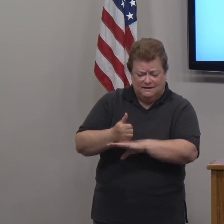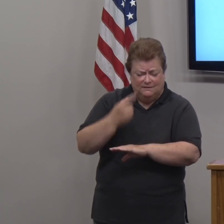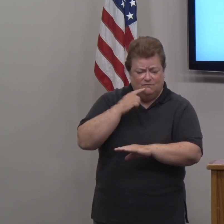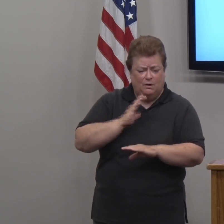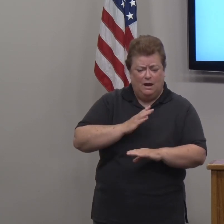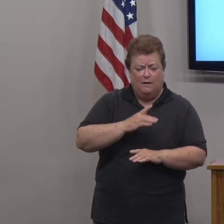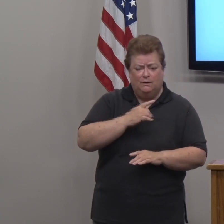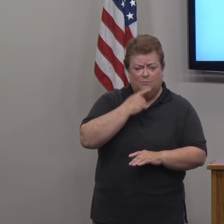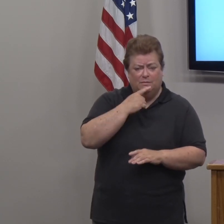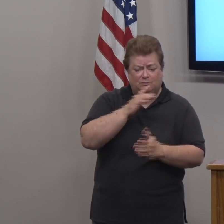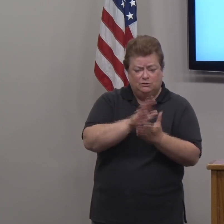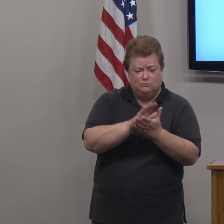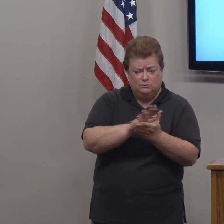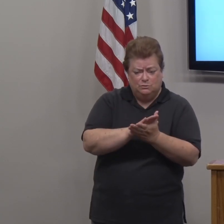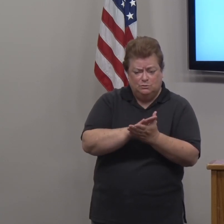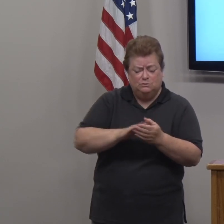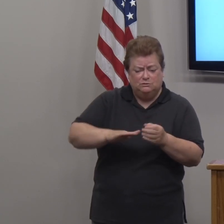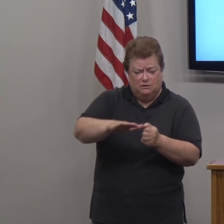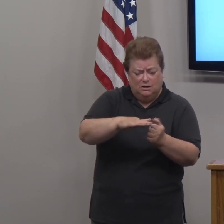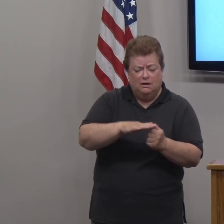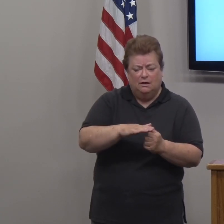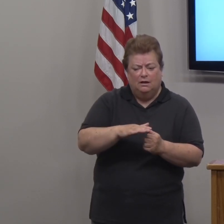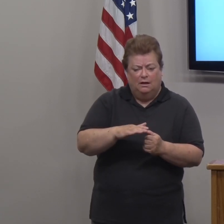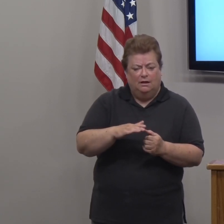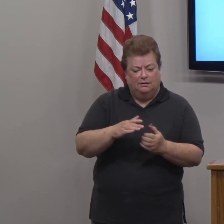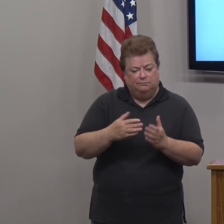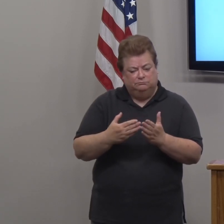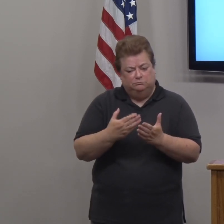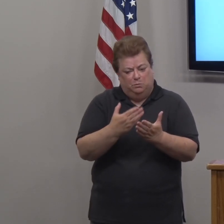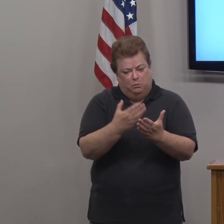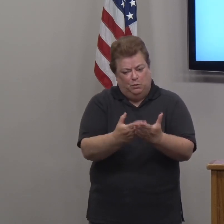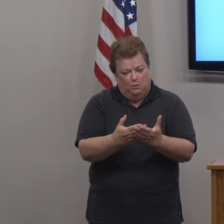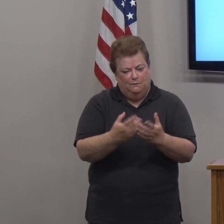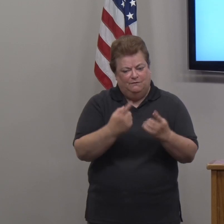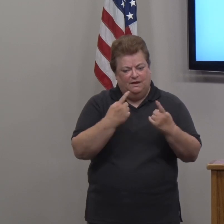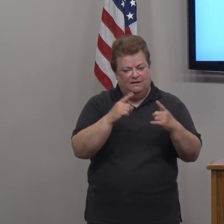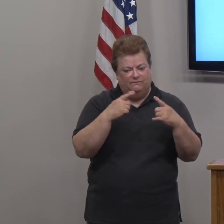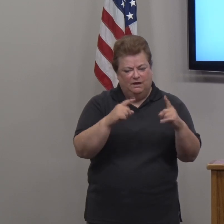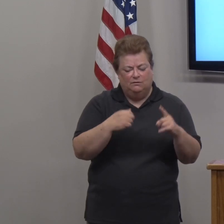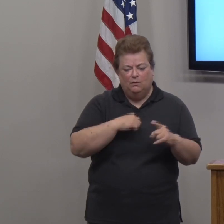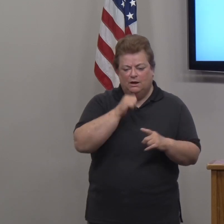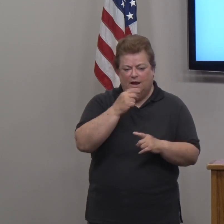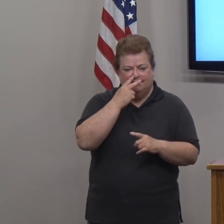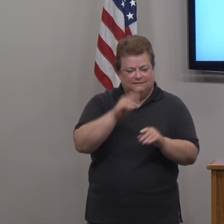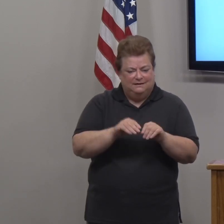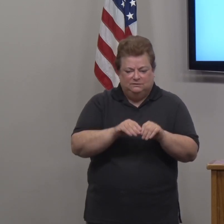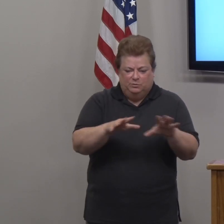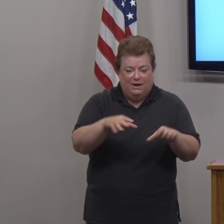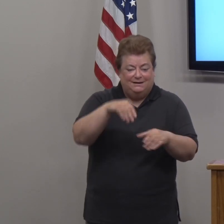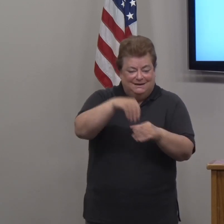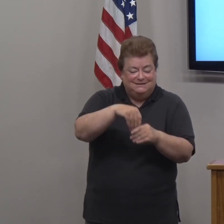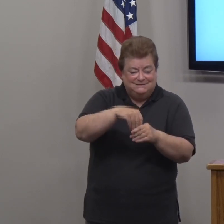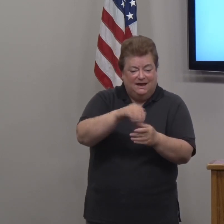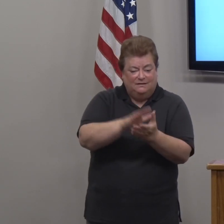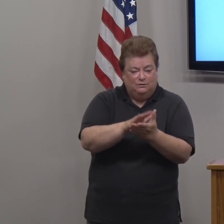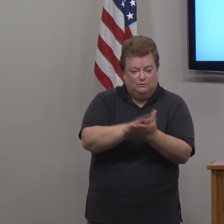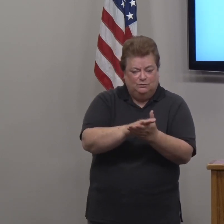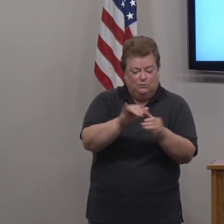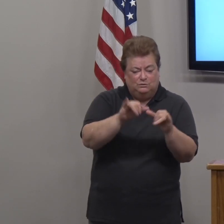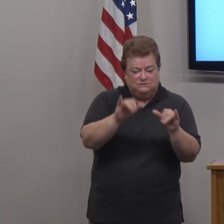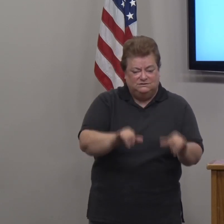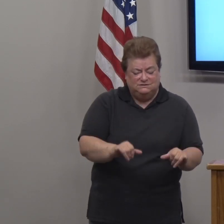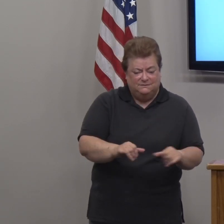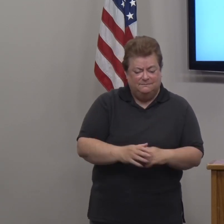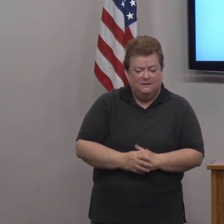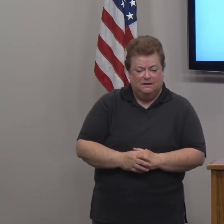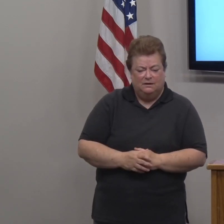school districts are proving to be effective. We are not seeing spread inside our school systems. And when we disaggregate the numbers,